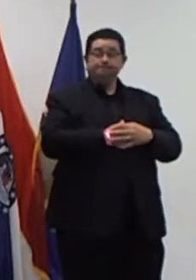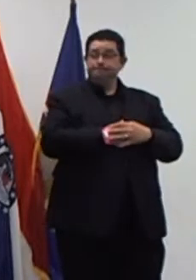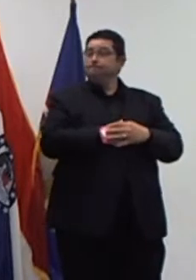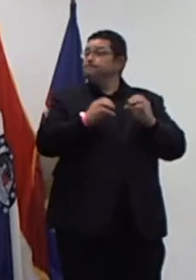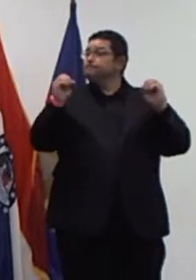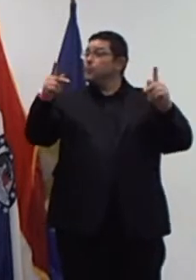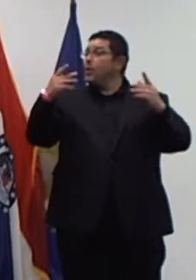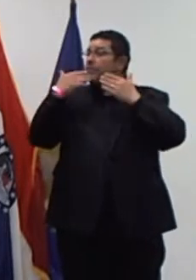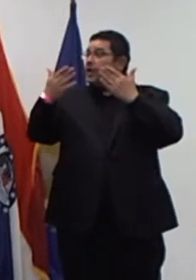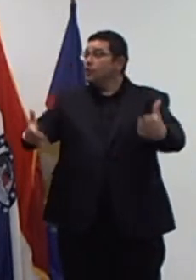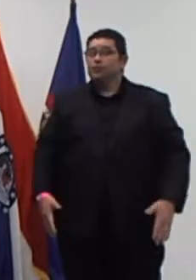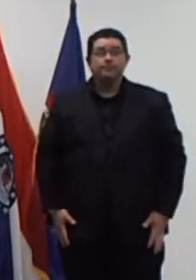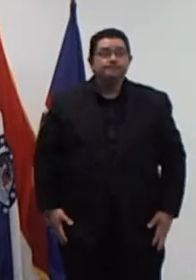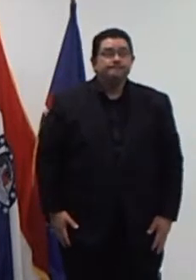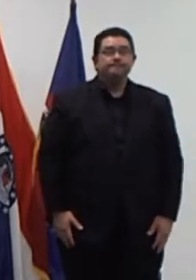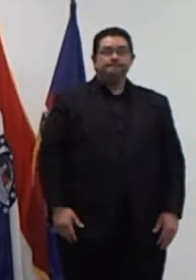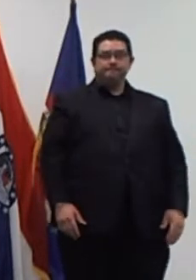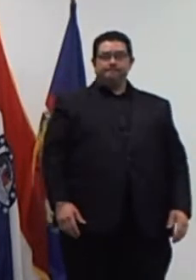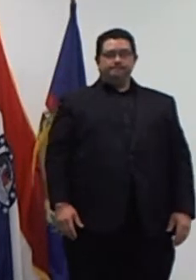Okay, thank you, everyone.